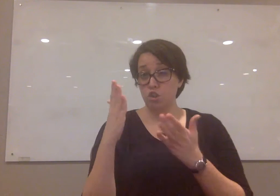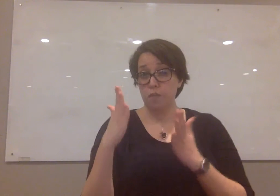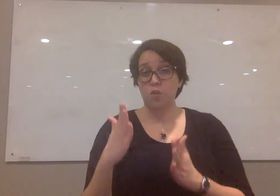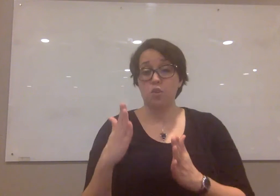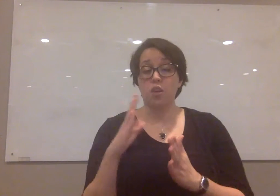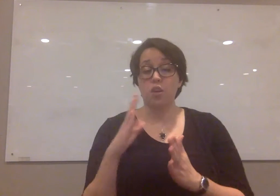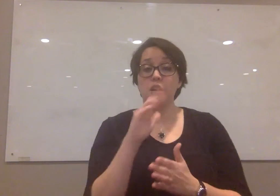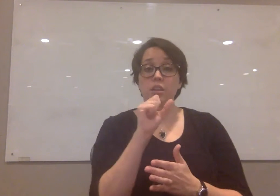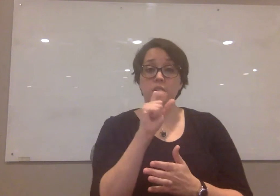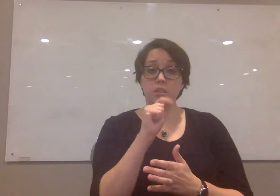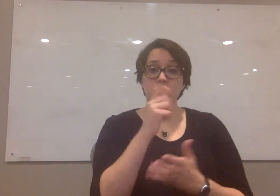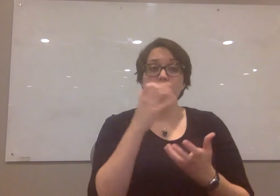delivered. A cast